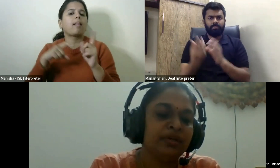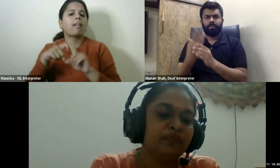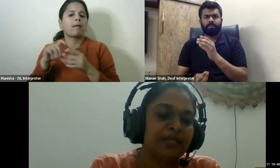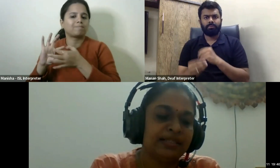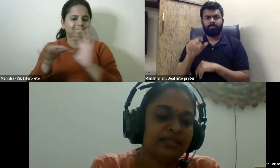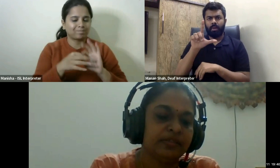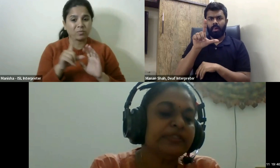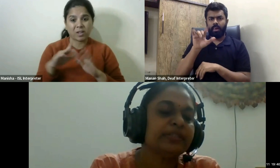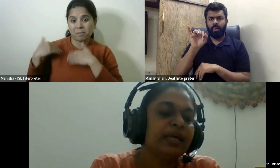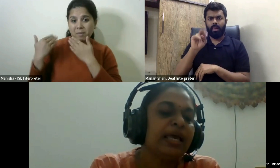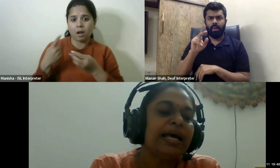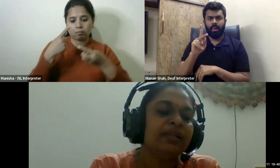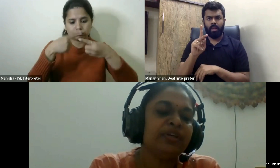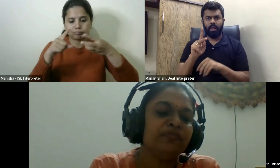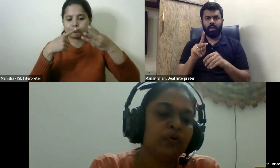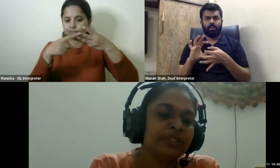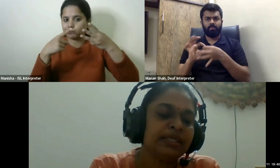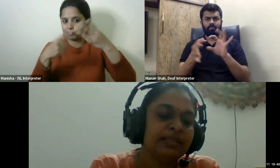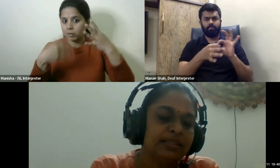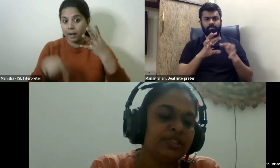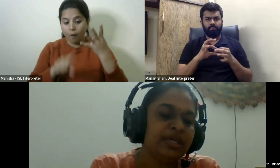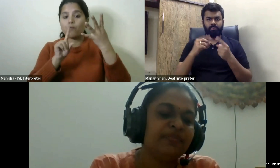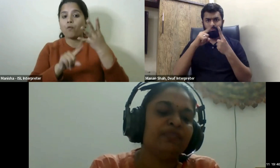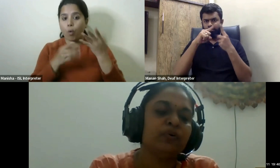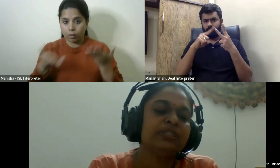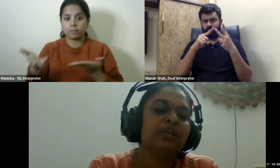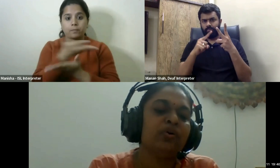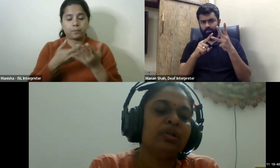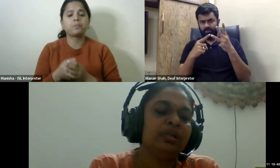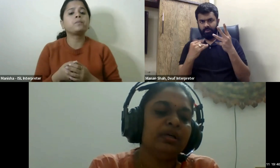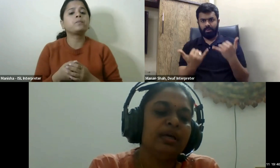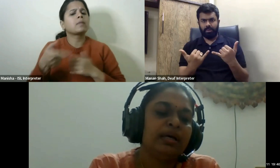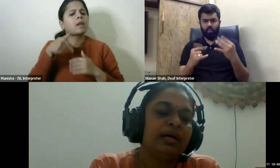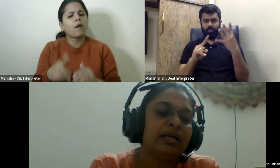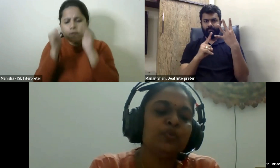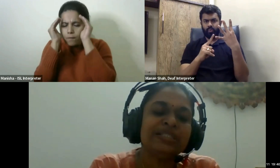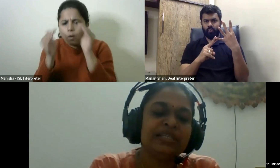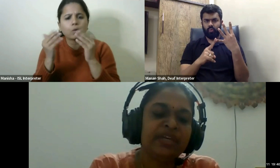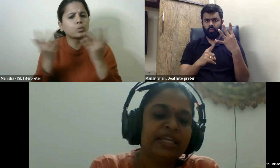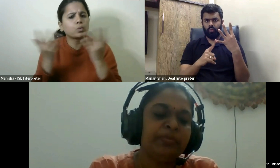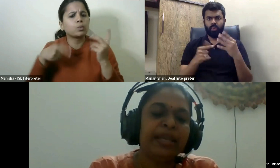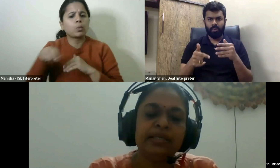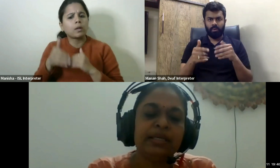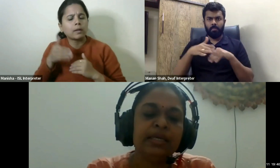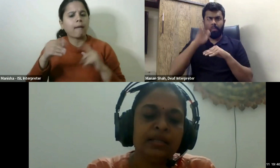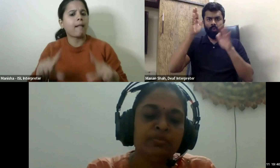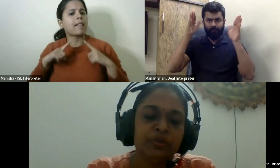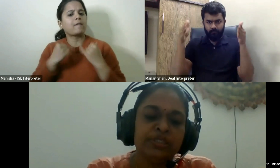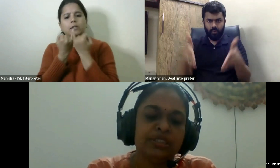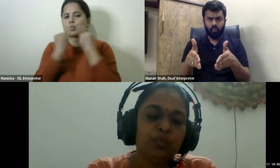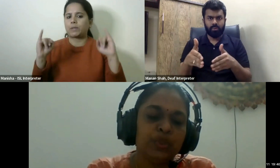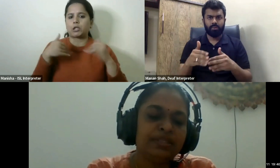been doing from the last years. And we are focusing, today we are focusing on towards living independently